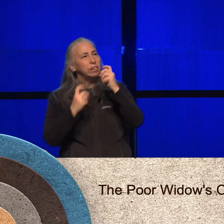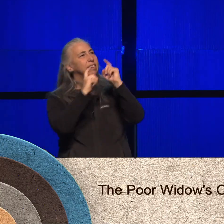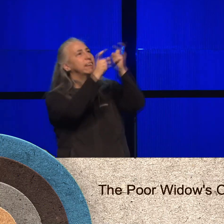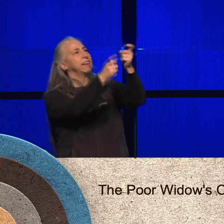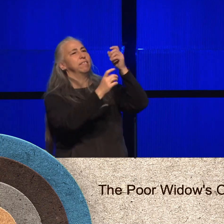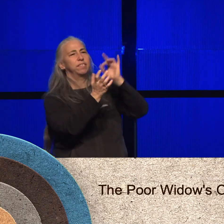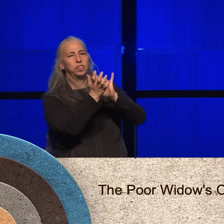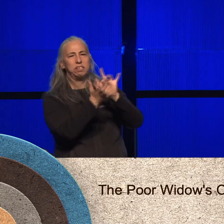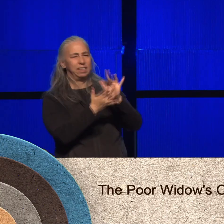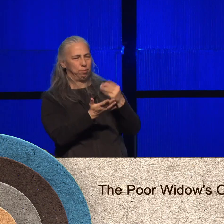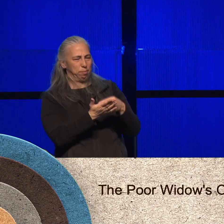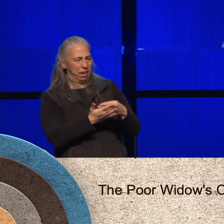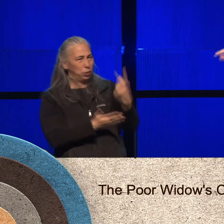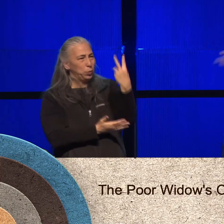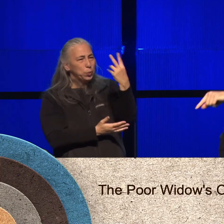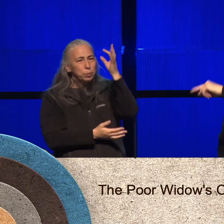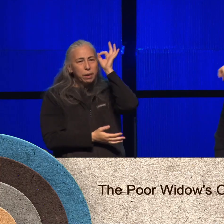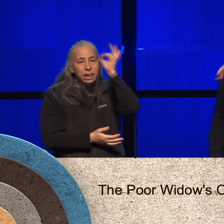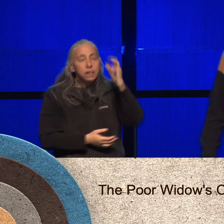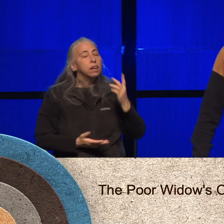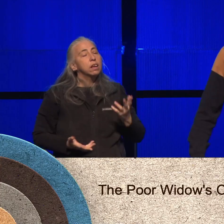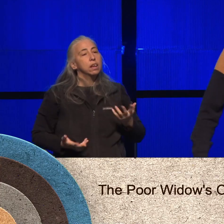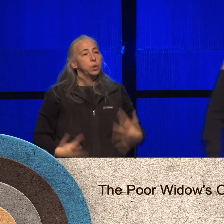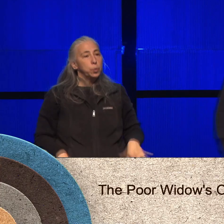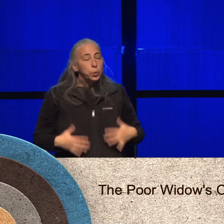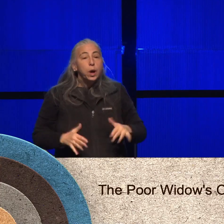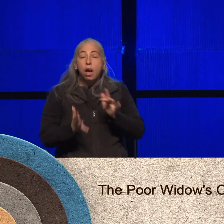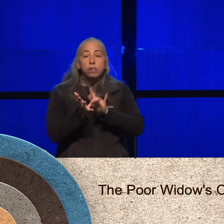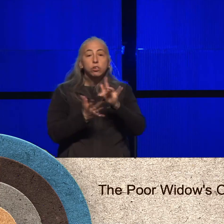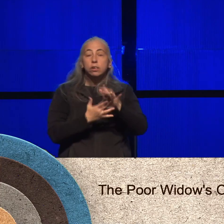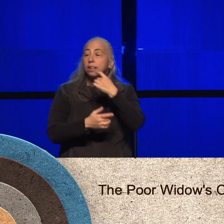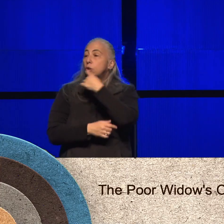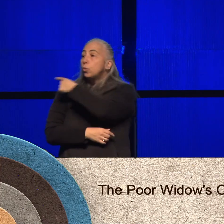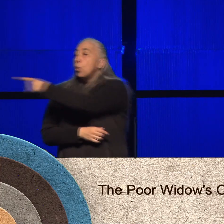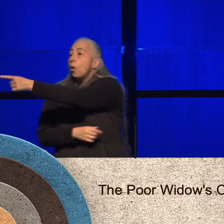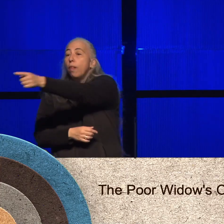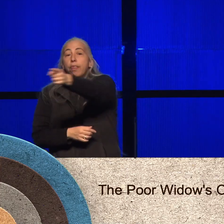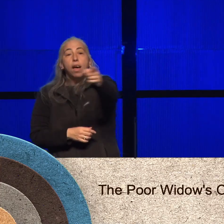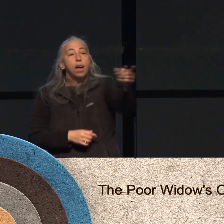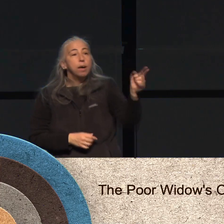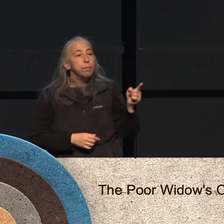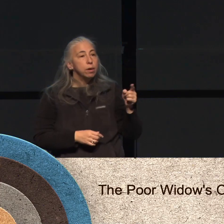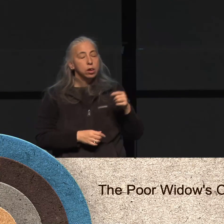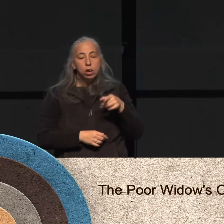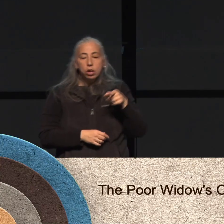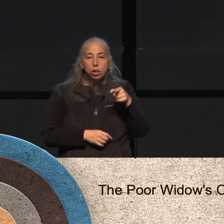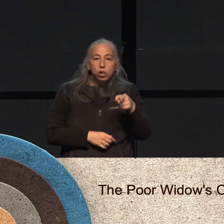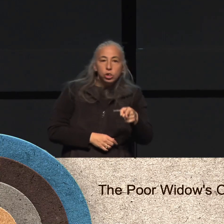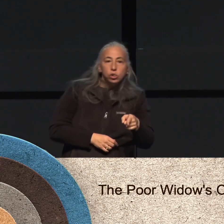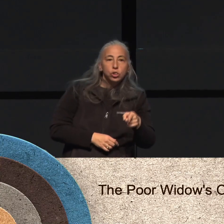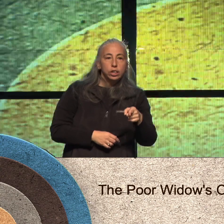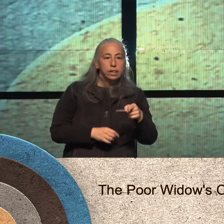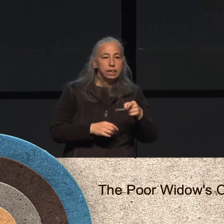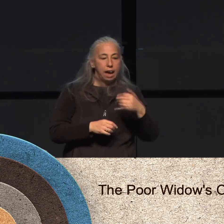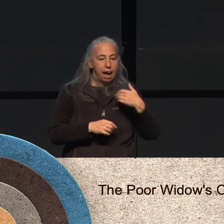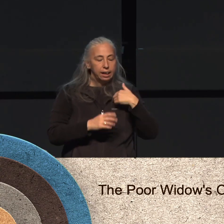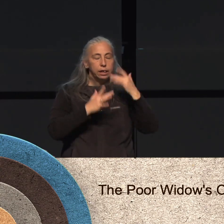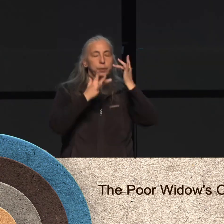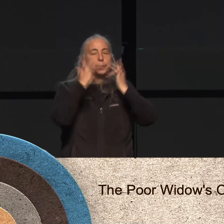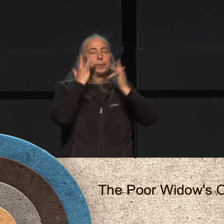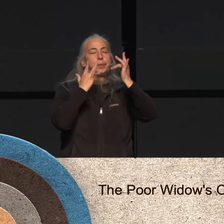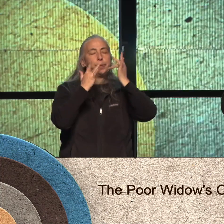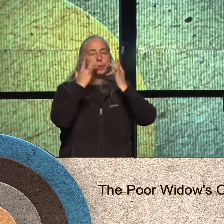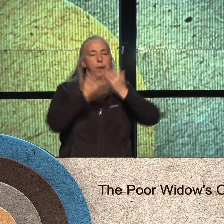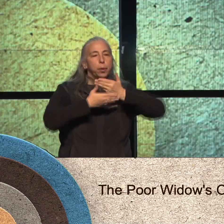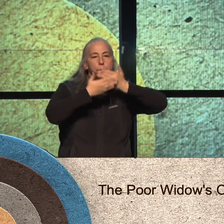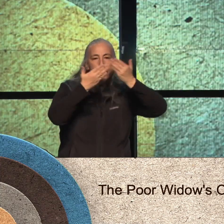But Jesus says, I tell you what, she has given more than anybody else because she gives out of her lack. She